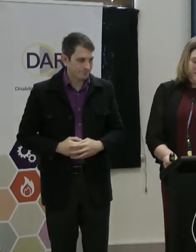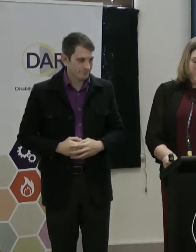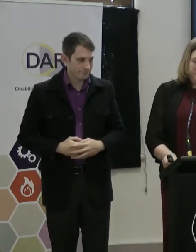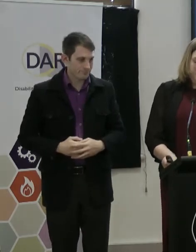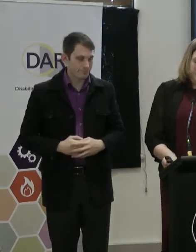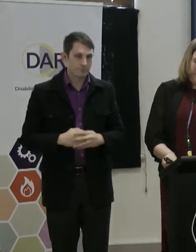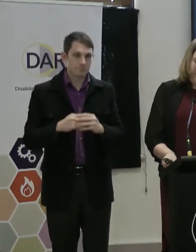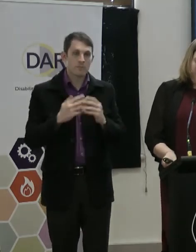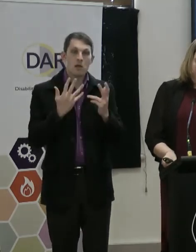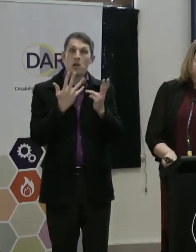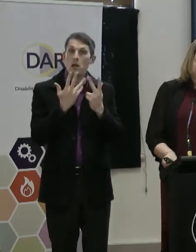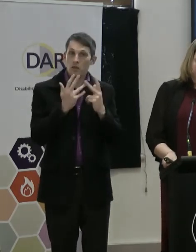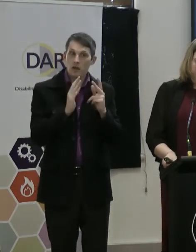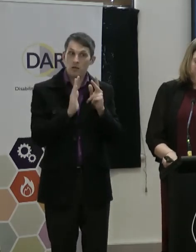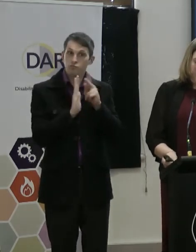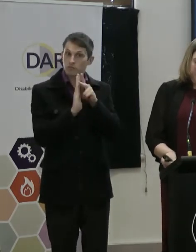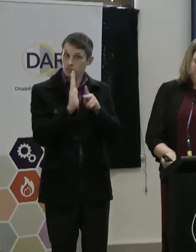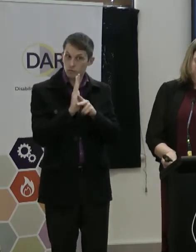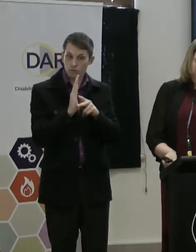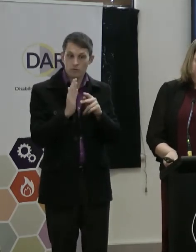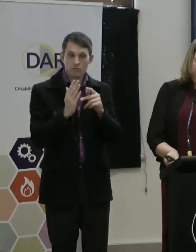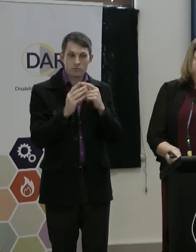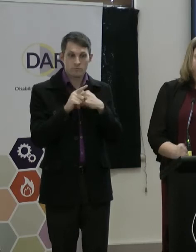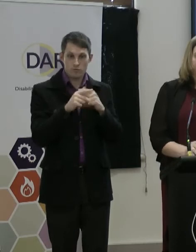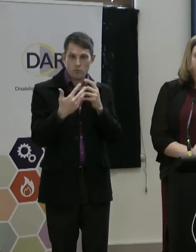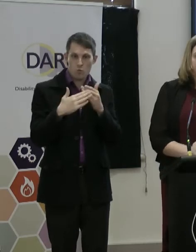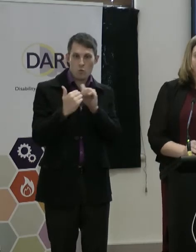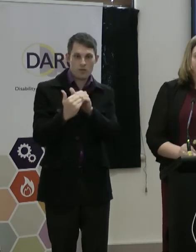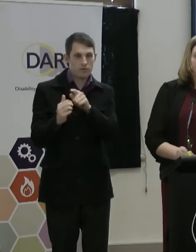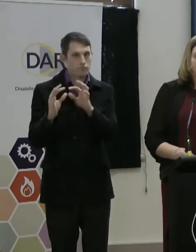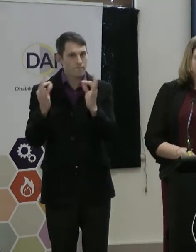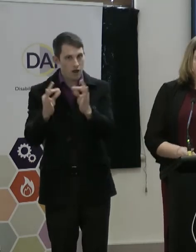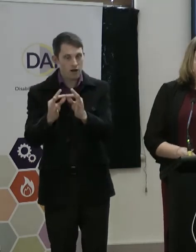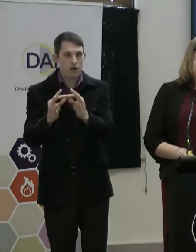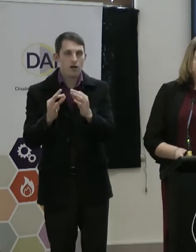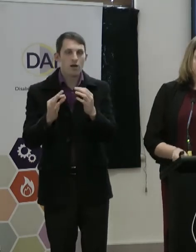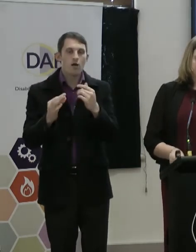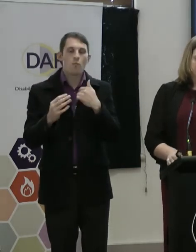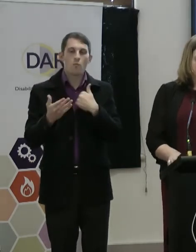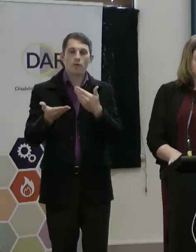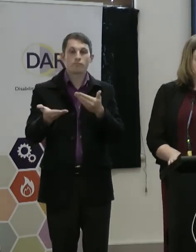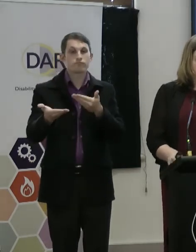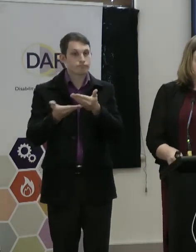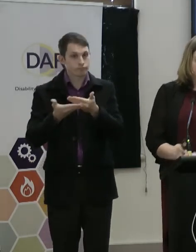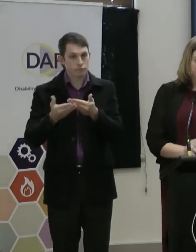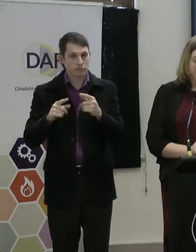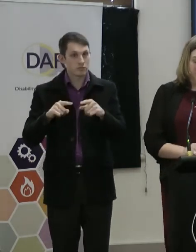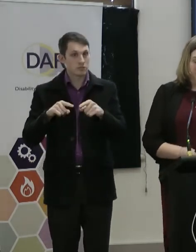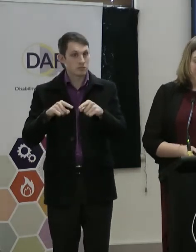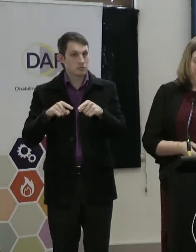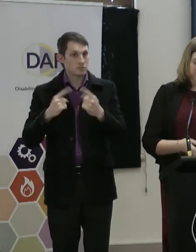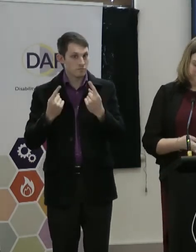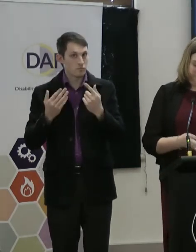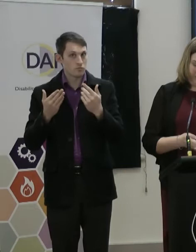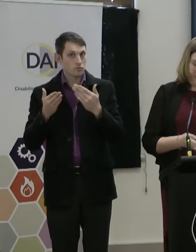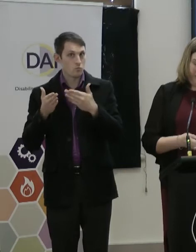The other principles about how we work with the providers, so we regulate them in a range of other spaces in addition to what I've just outlined